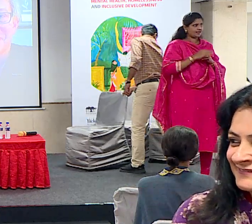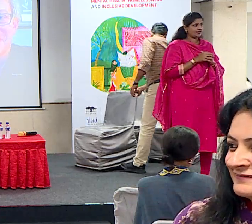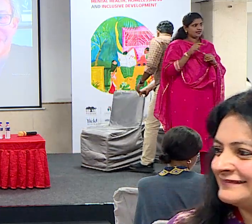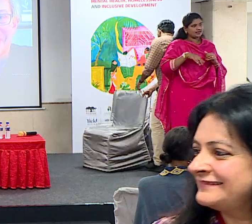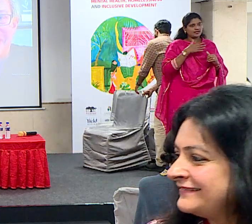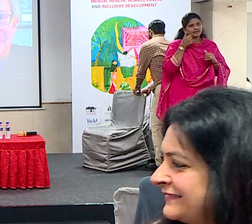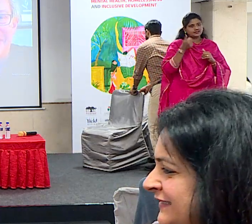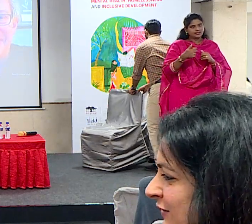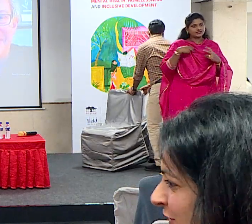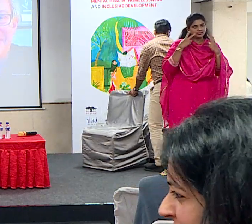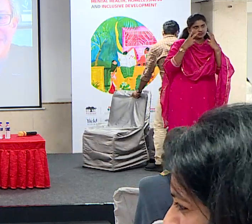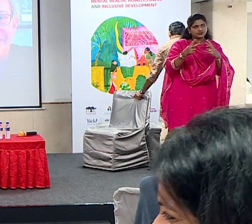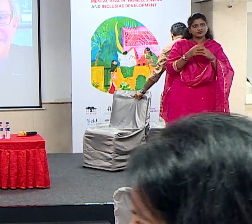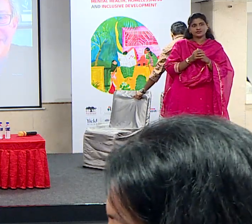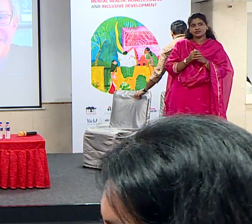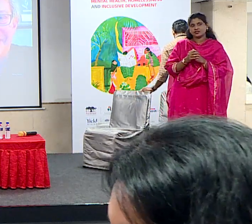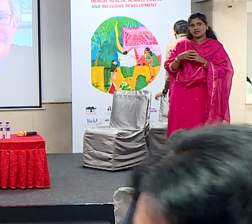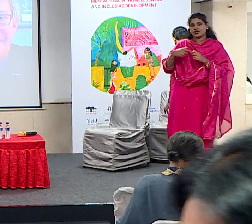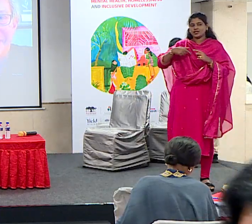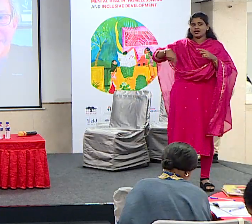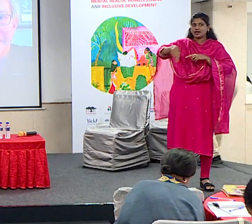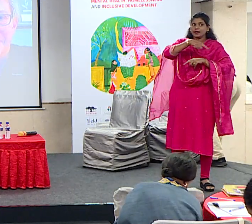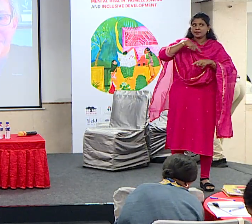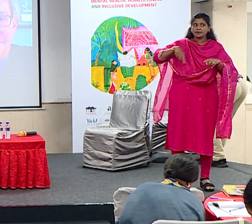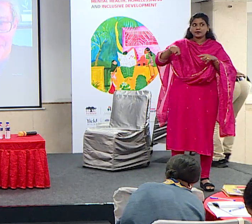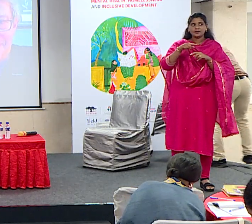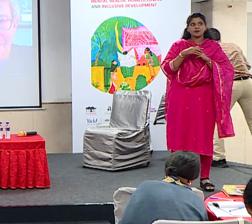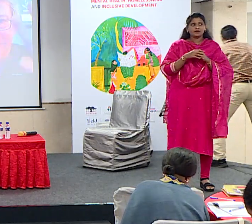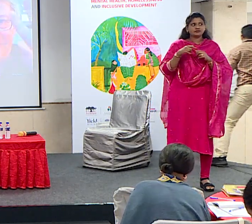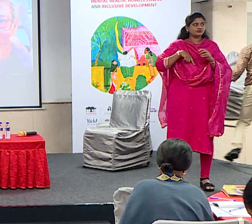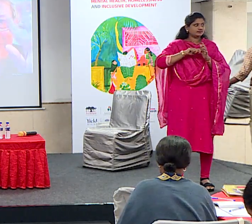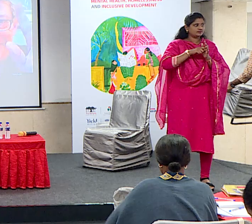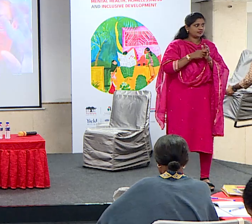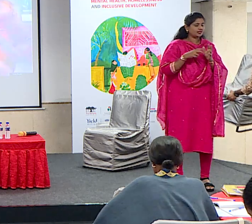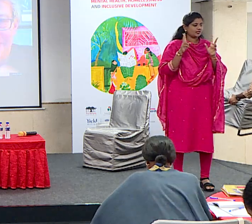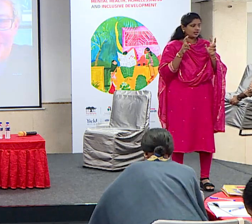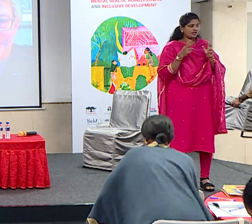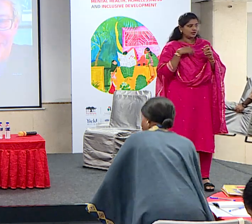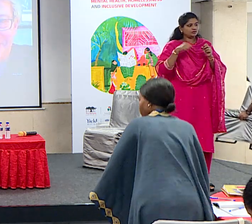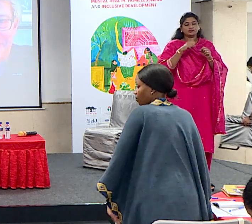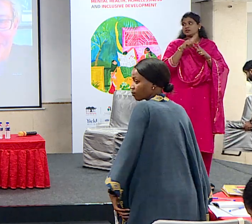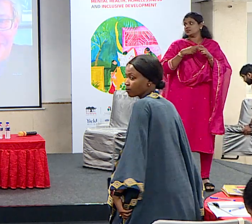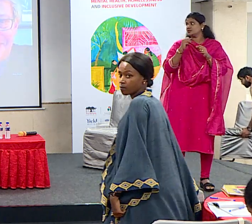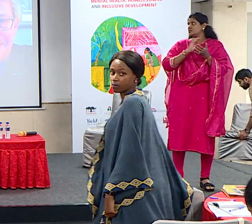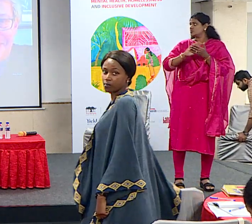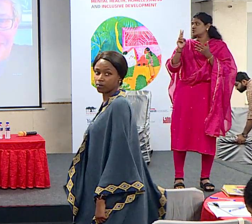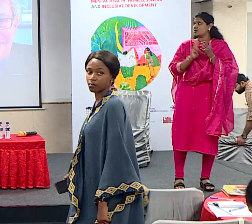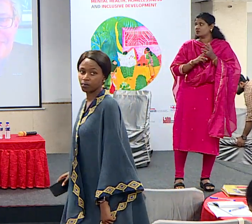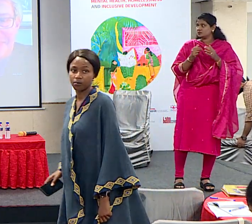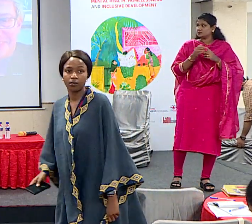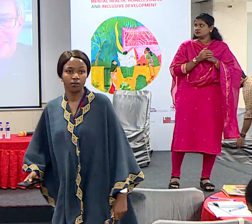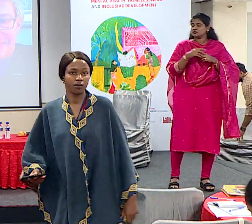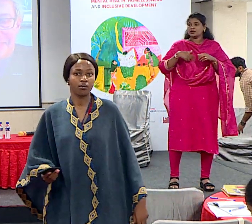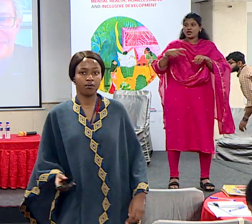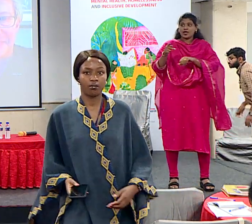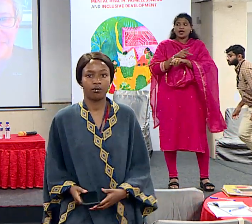to see you. I hope you can see everyone. So for our keynote today, we have Dr. John Gabby and Dr. Andree Lee May,